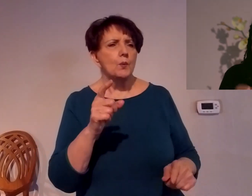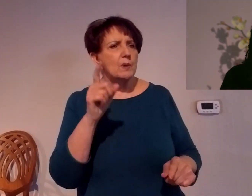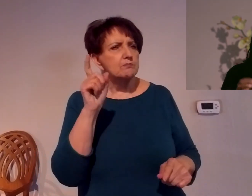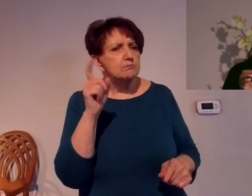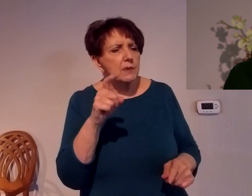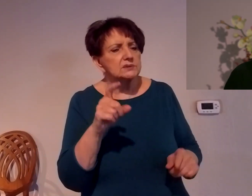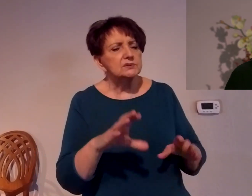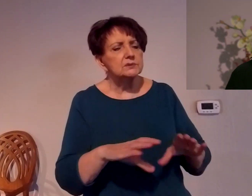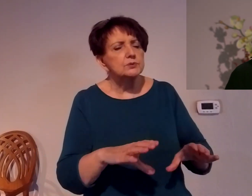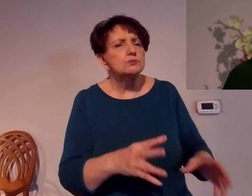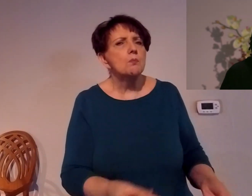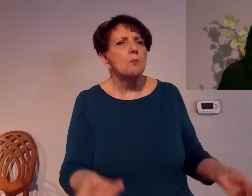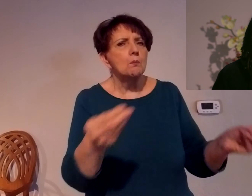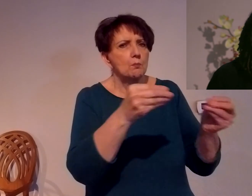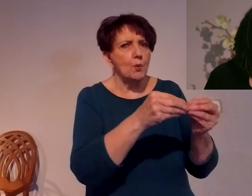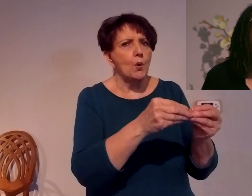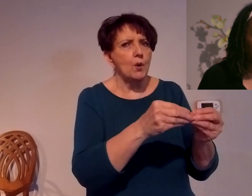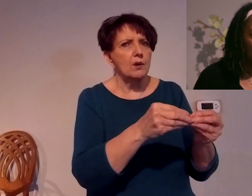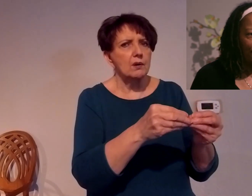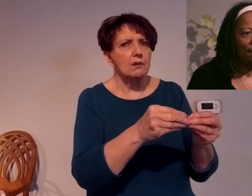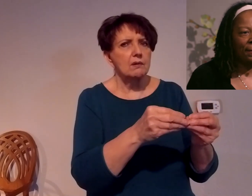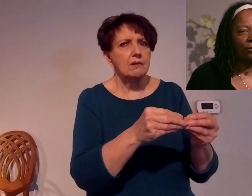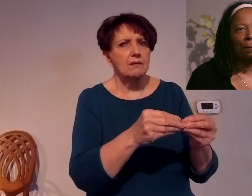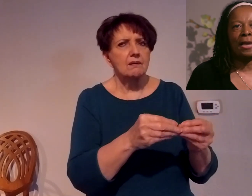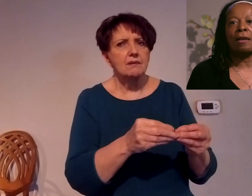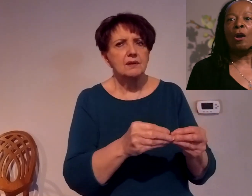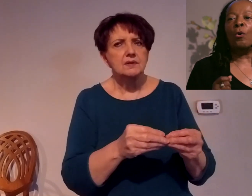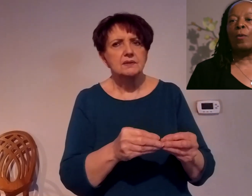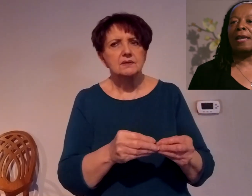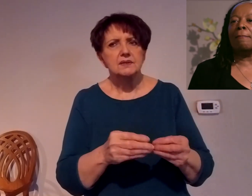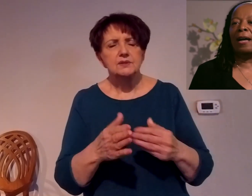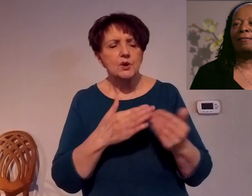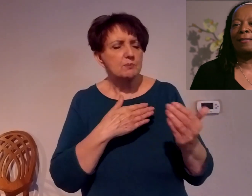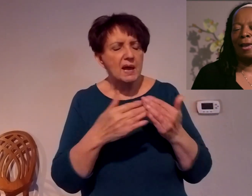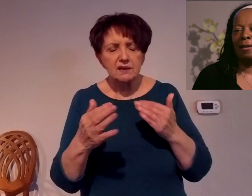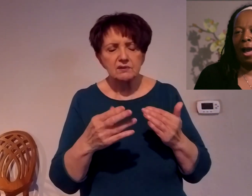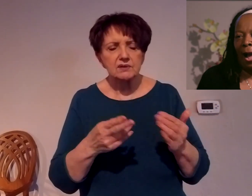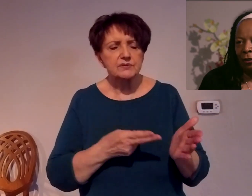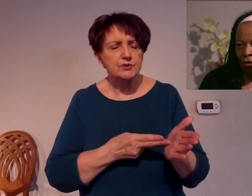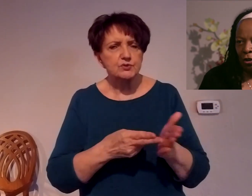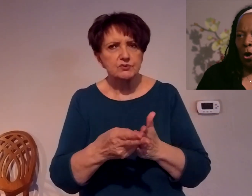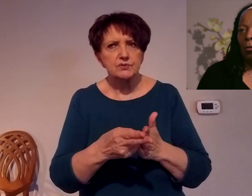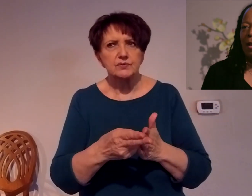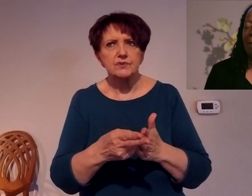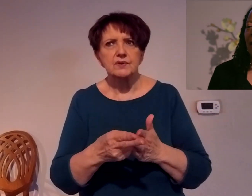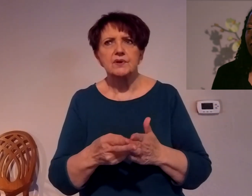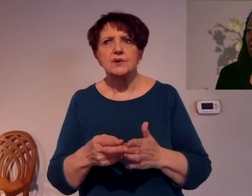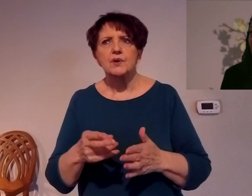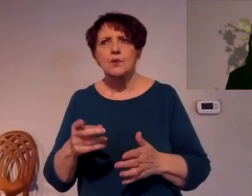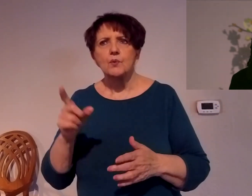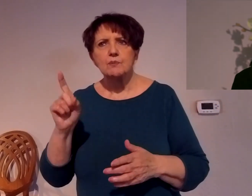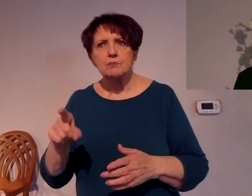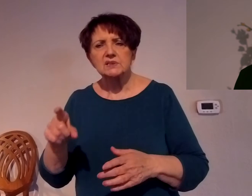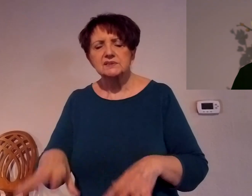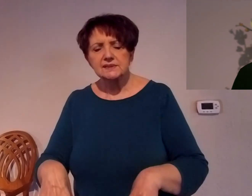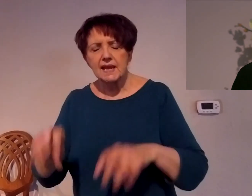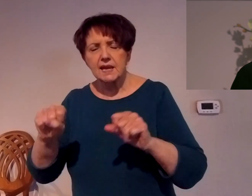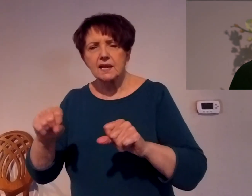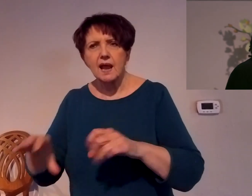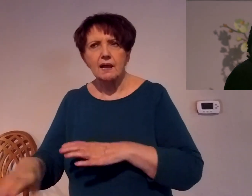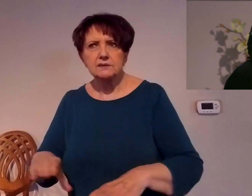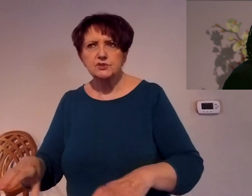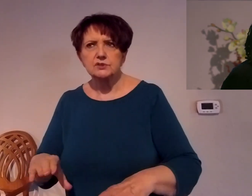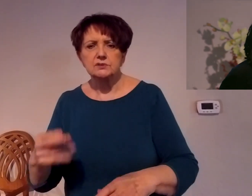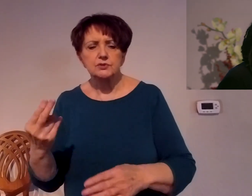more than announce the principle, no matter how true it must be. We must take action. We must use it.